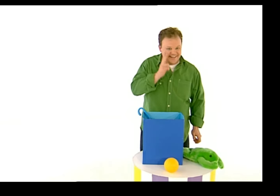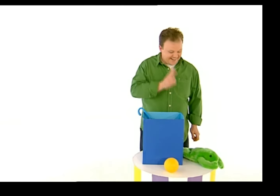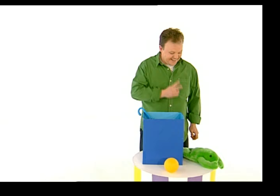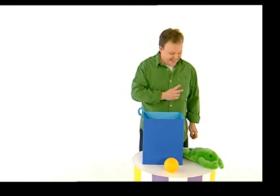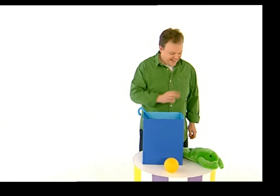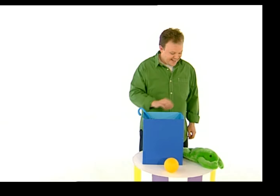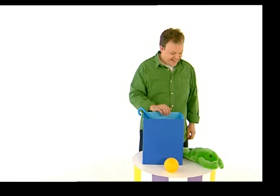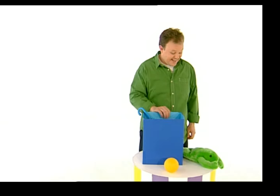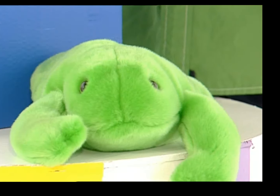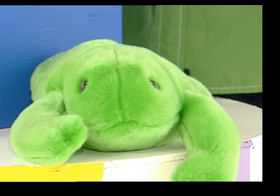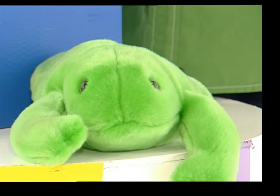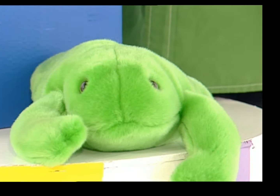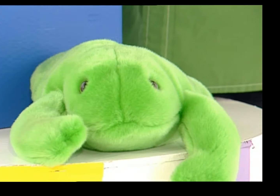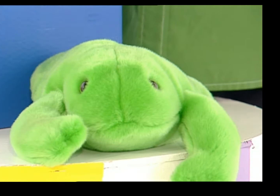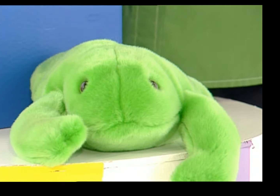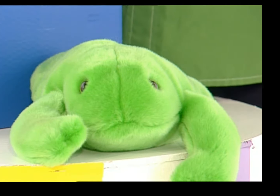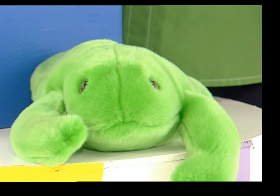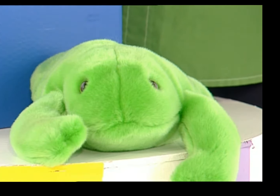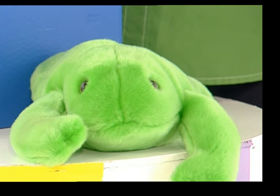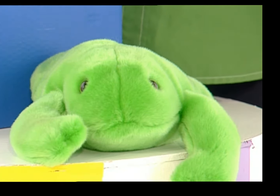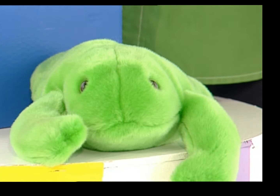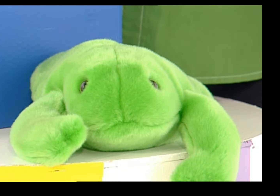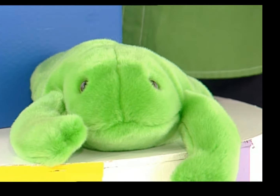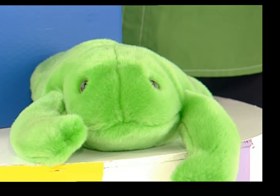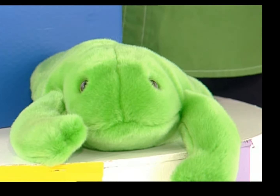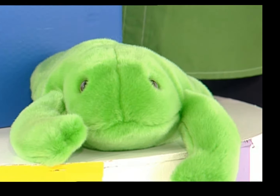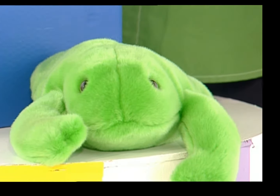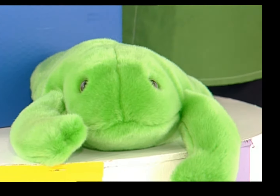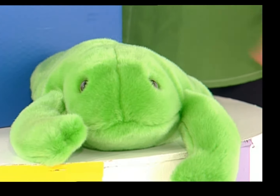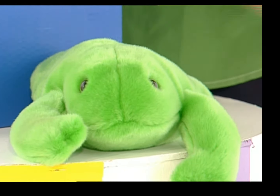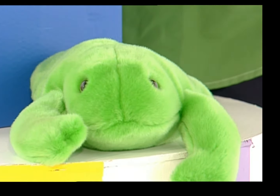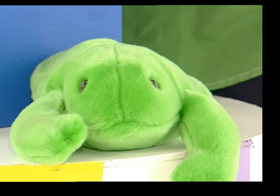Look! A green frog.